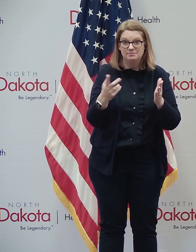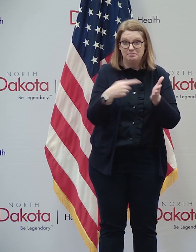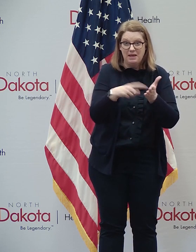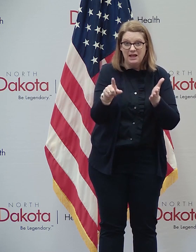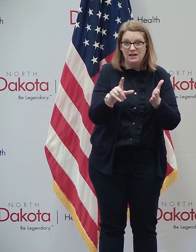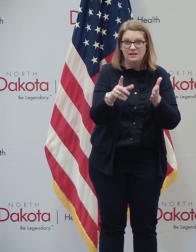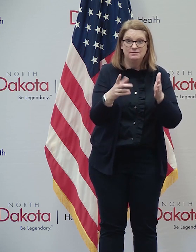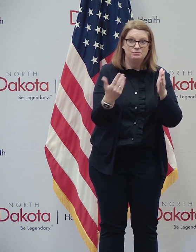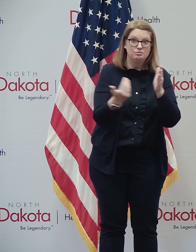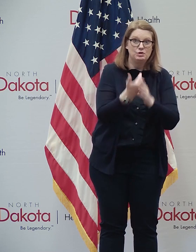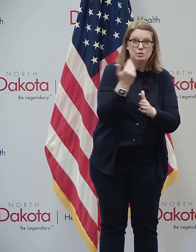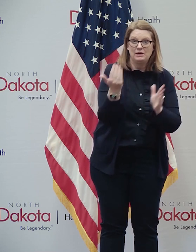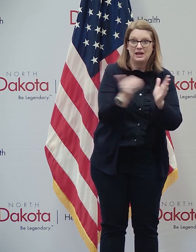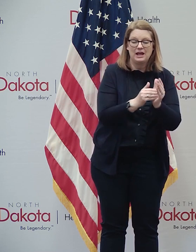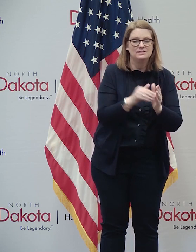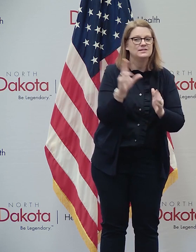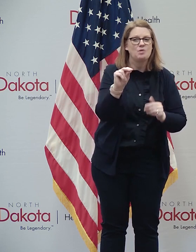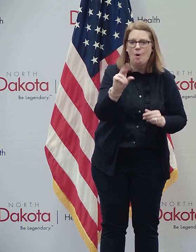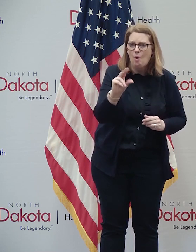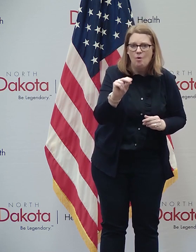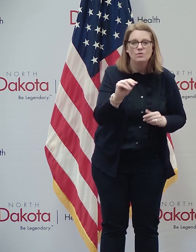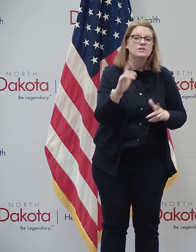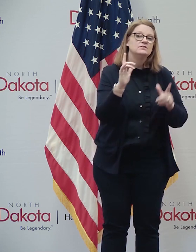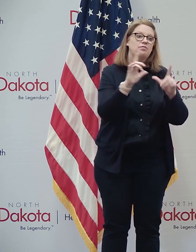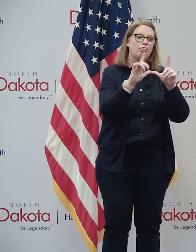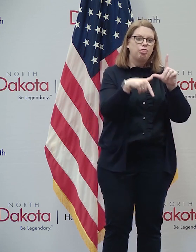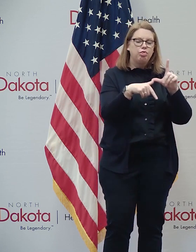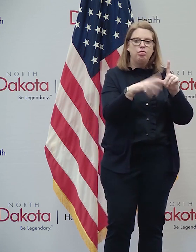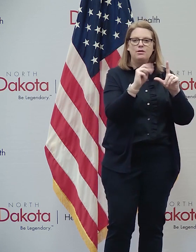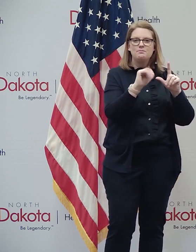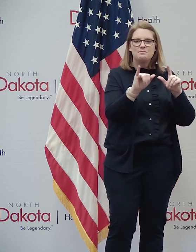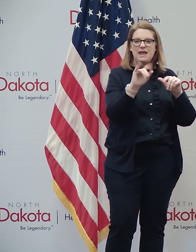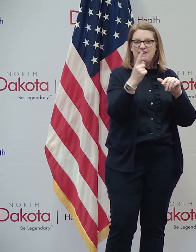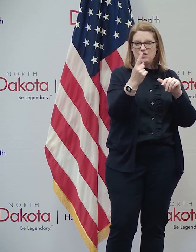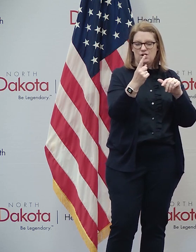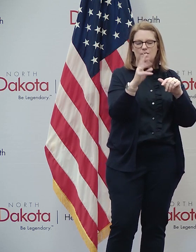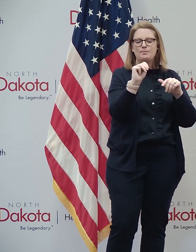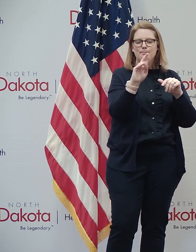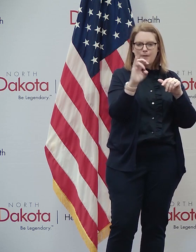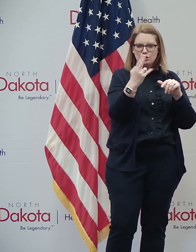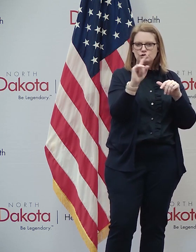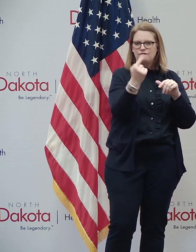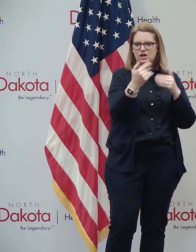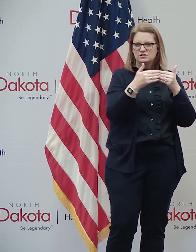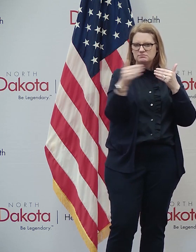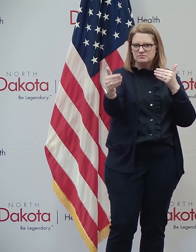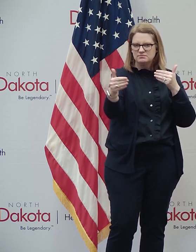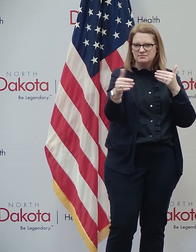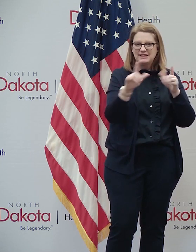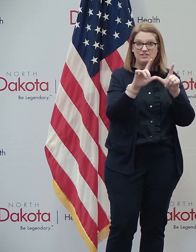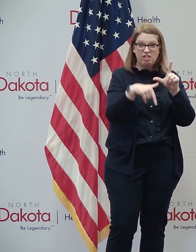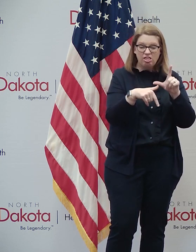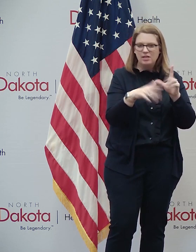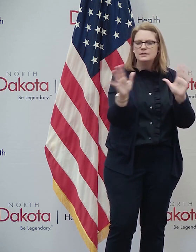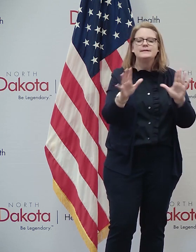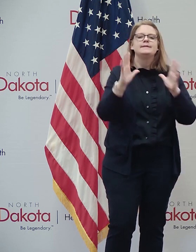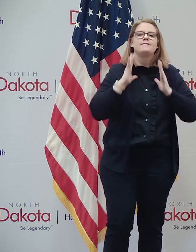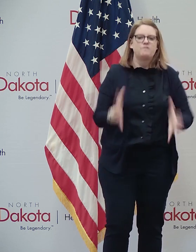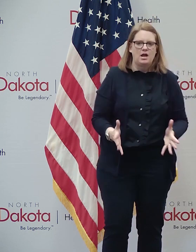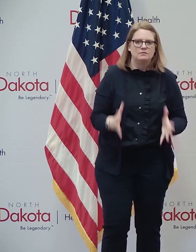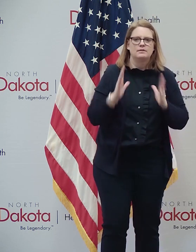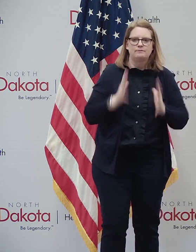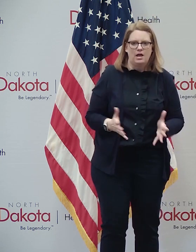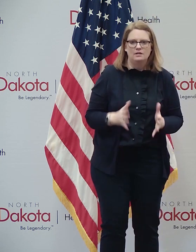are calling this morning about your tabs or your driver's license need to be renewed at this point in time, as long as the my